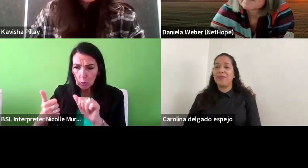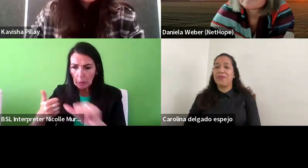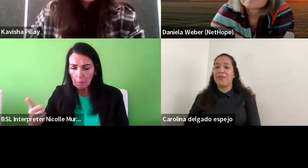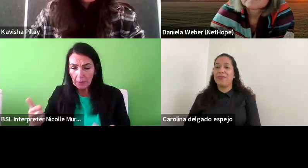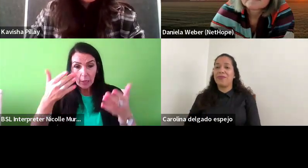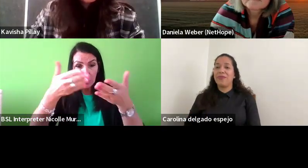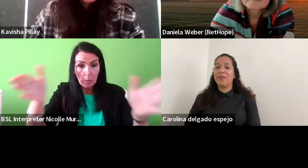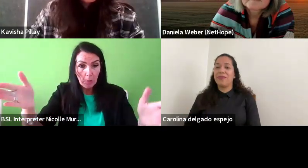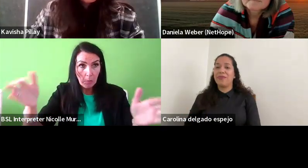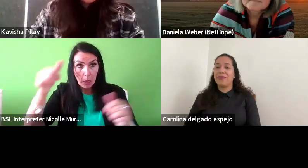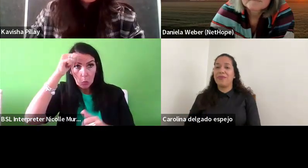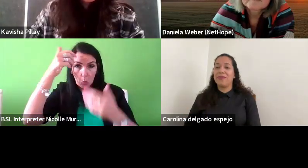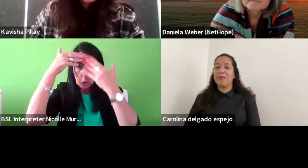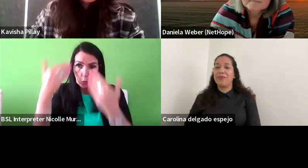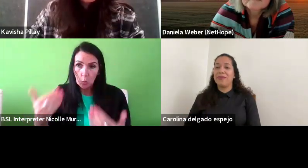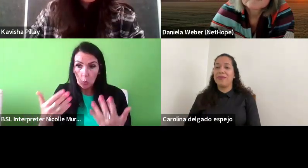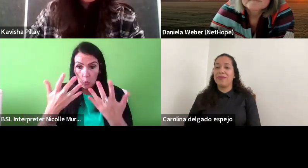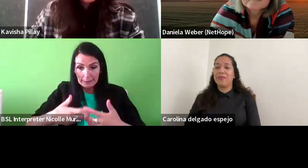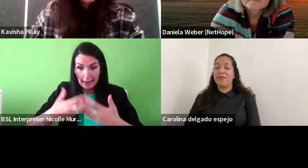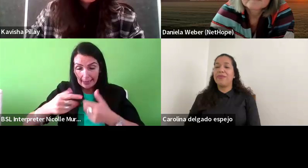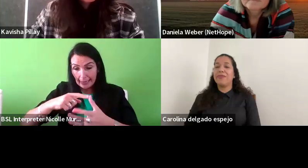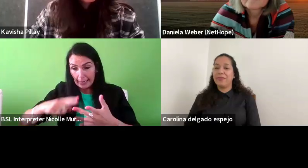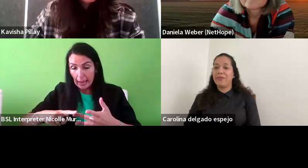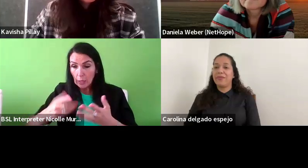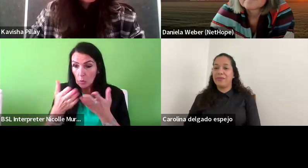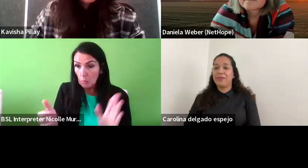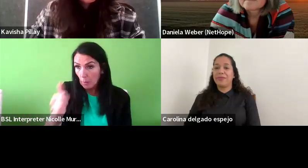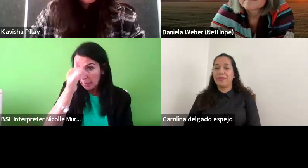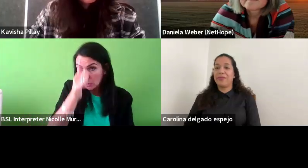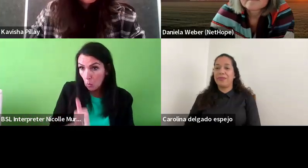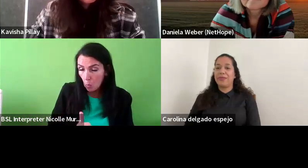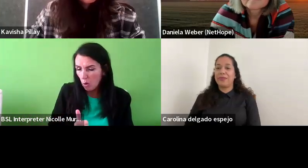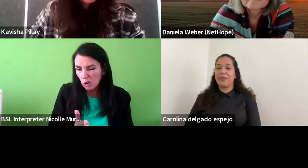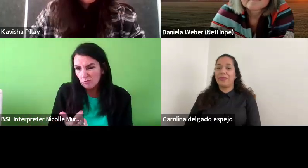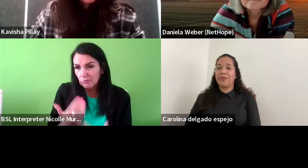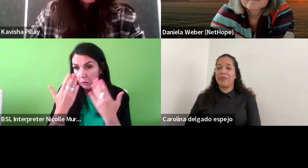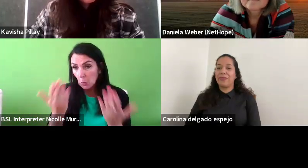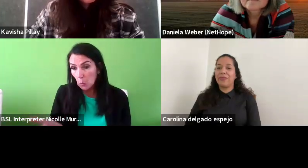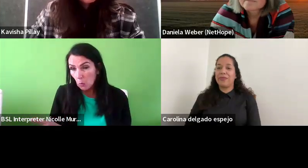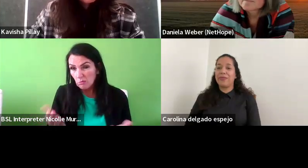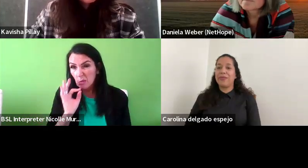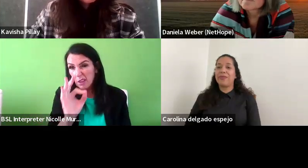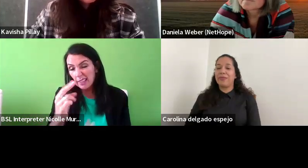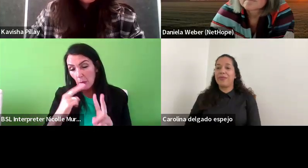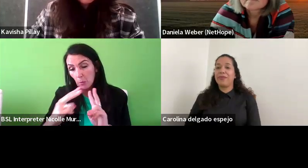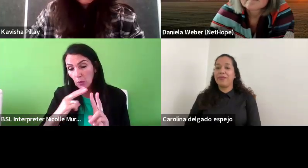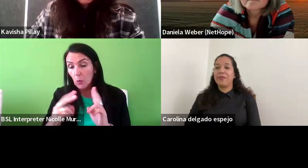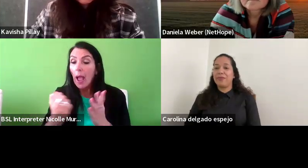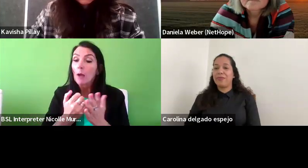they develop these kind of techs? How much do they consider public oversight? And so the question is, how do we